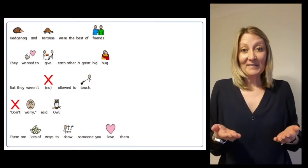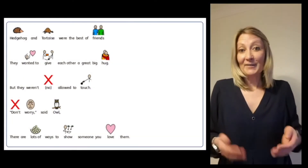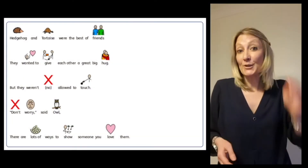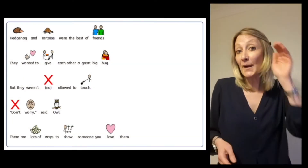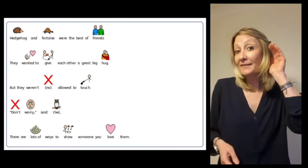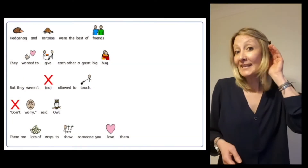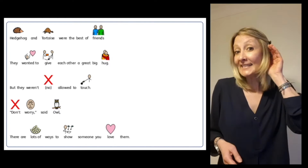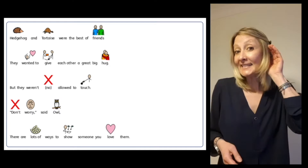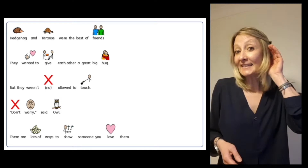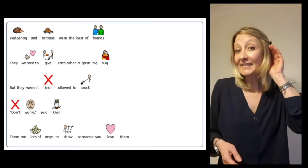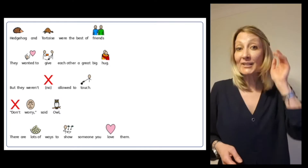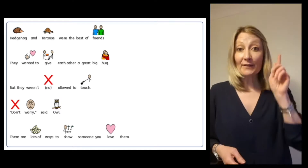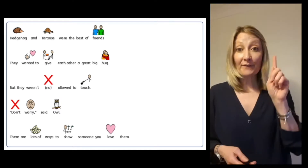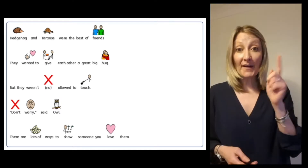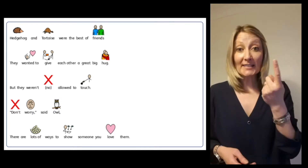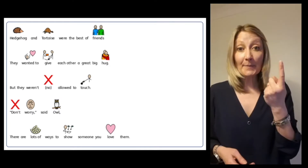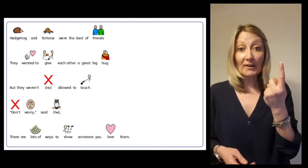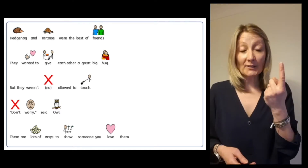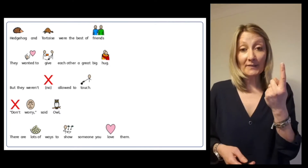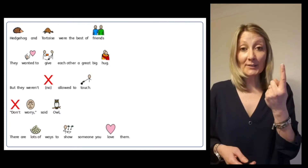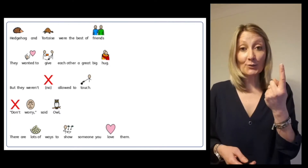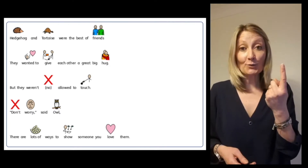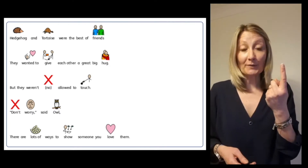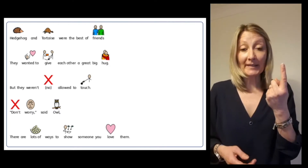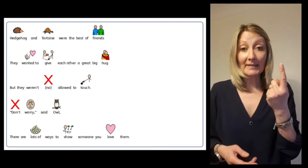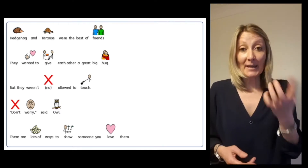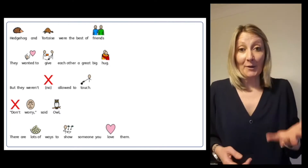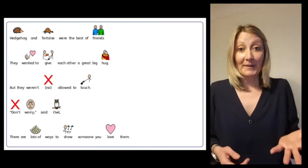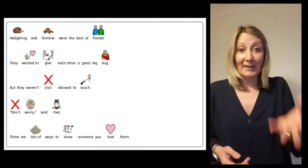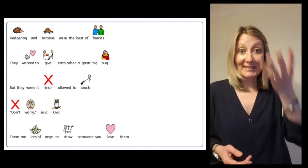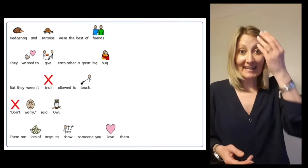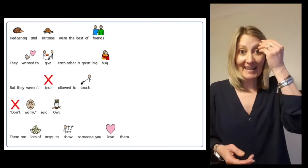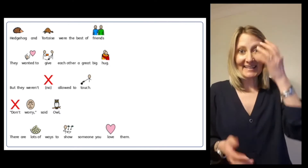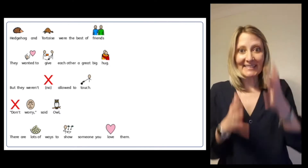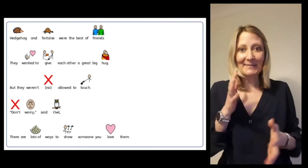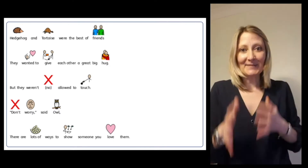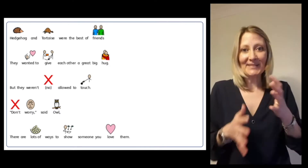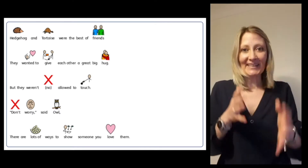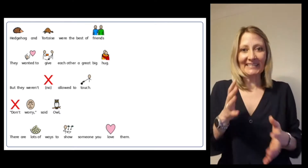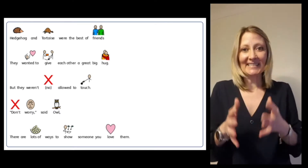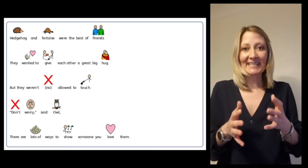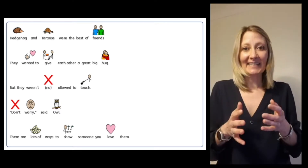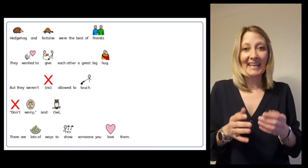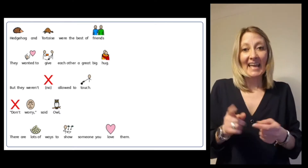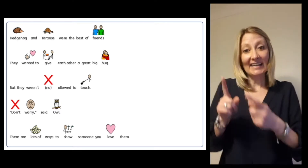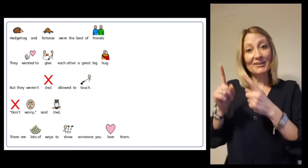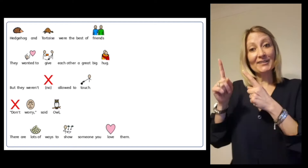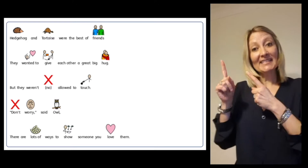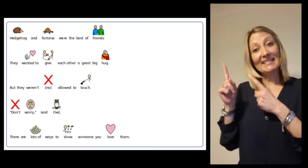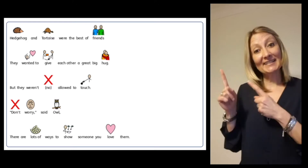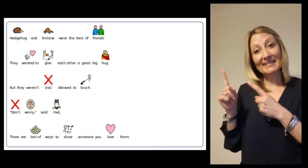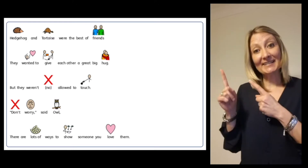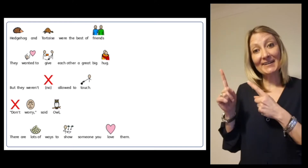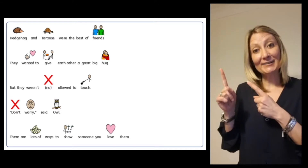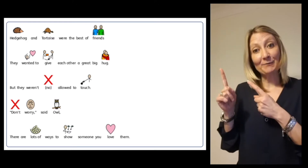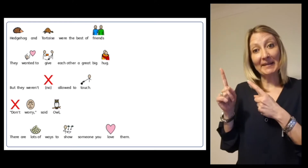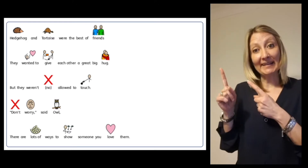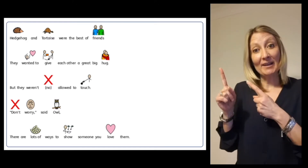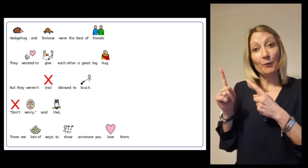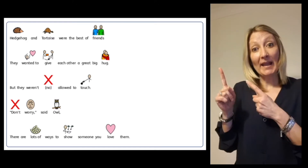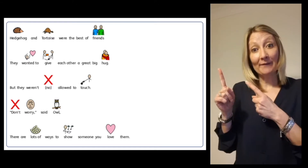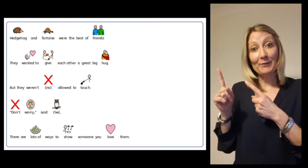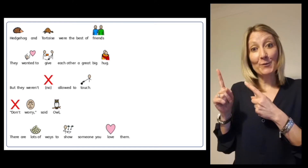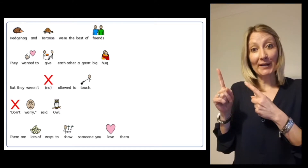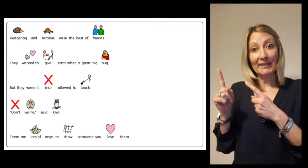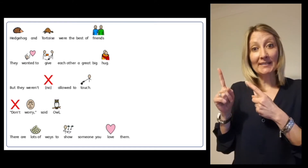Now that you have listened to the first part of this story, we're going to learn some signs. As you can see to the side of me,